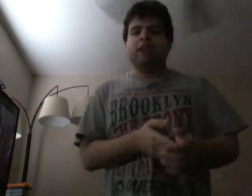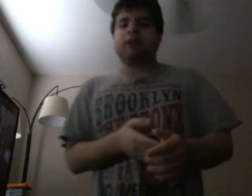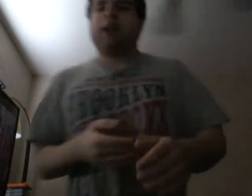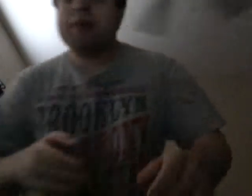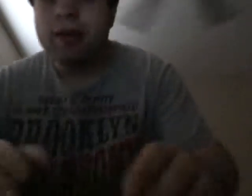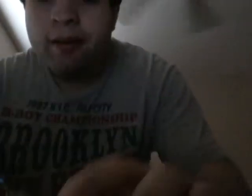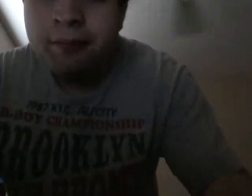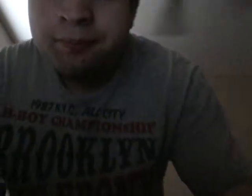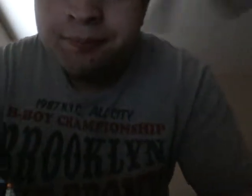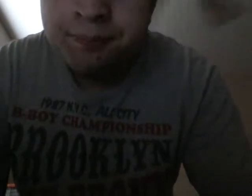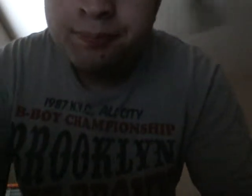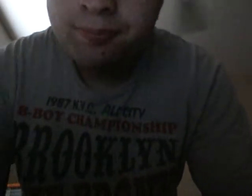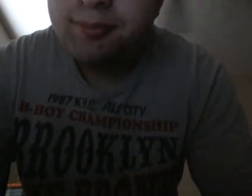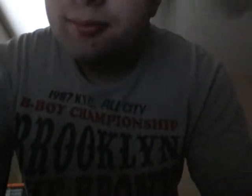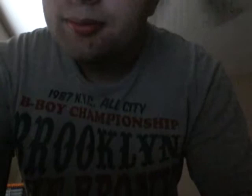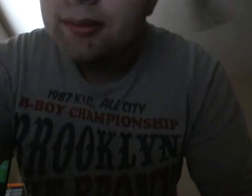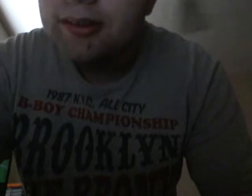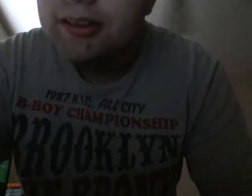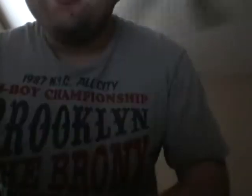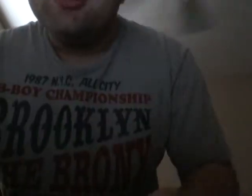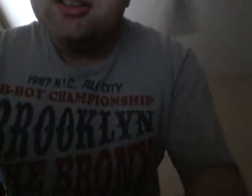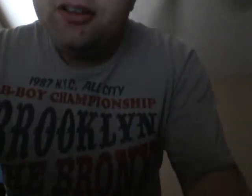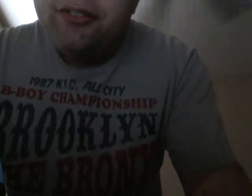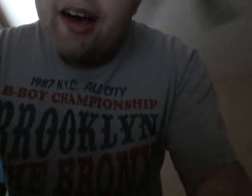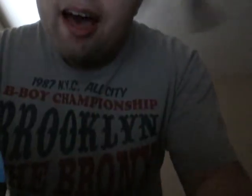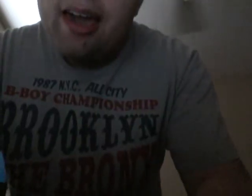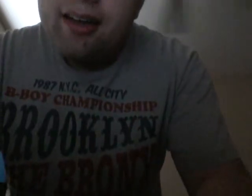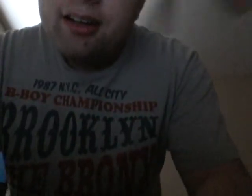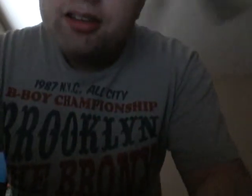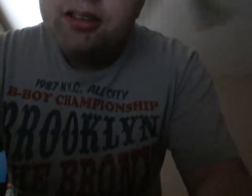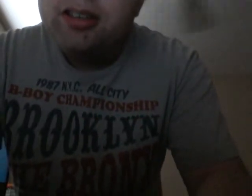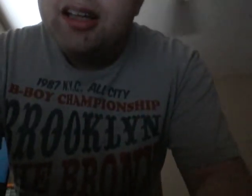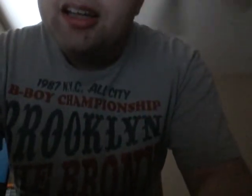Bye. Gonna be me. Too fine to see.